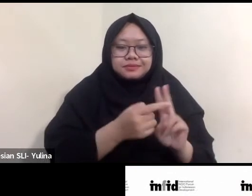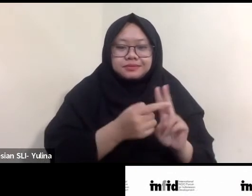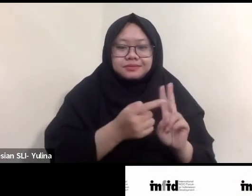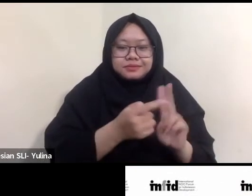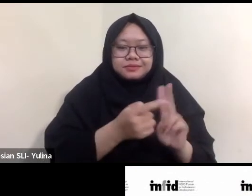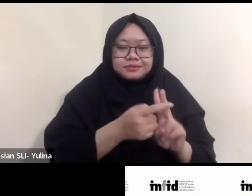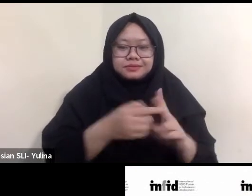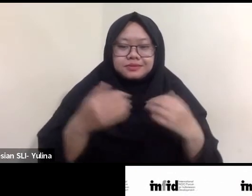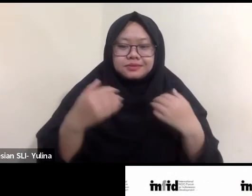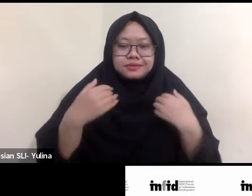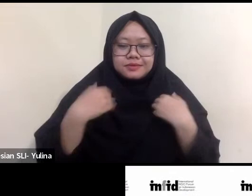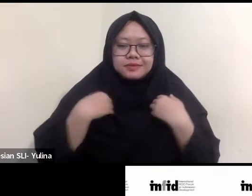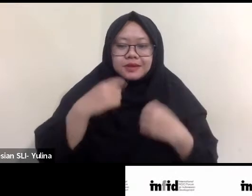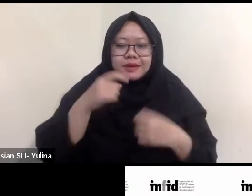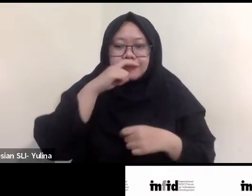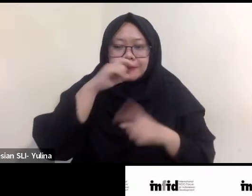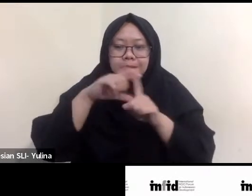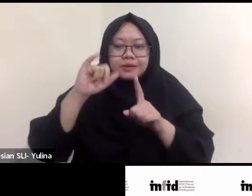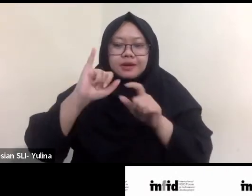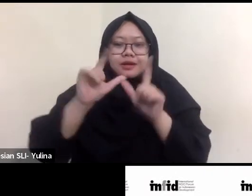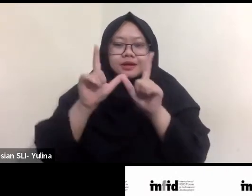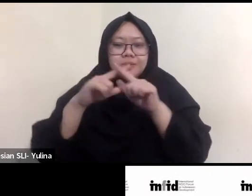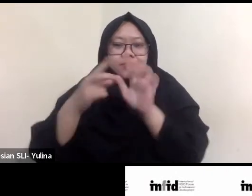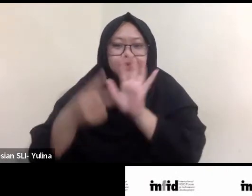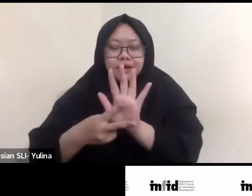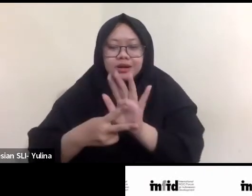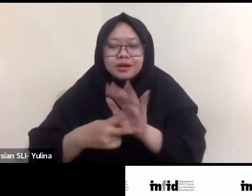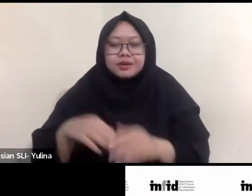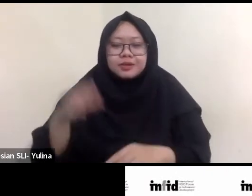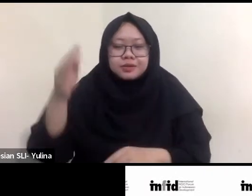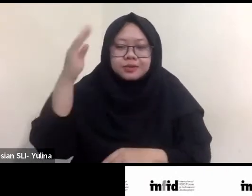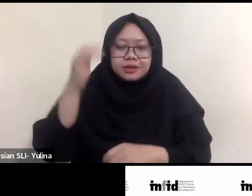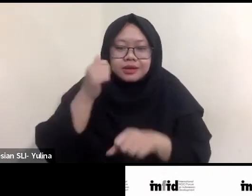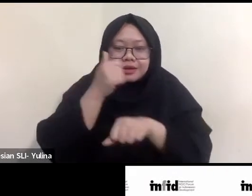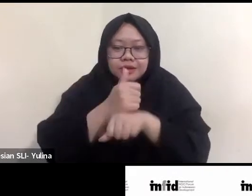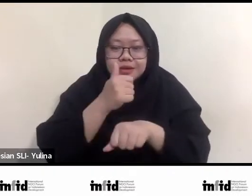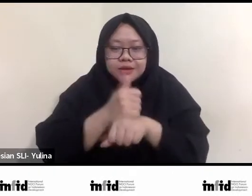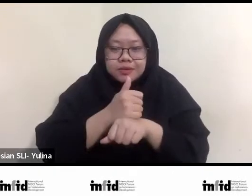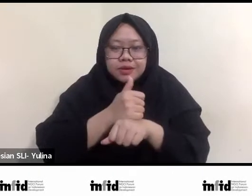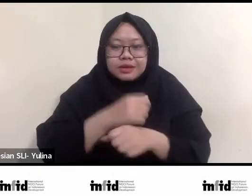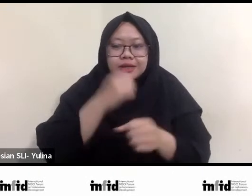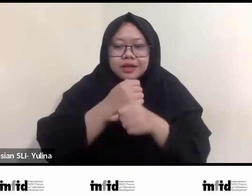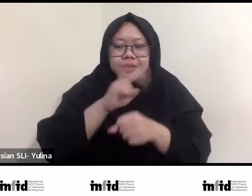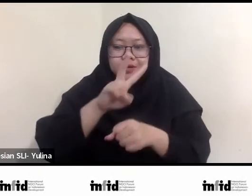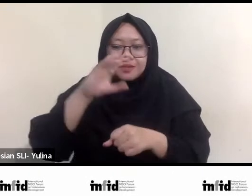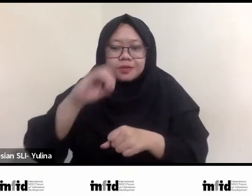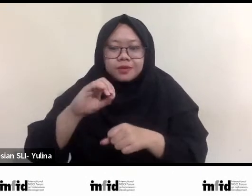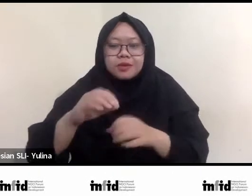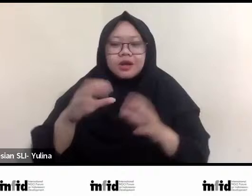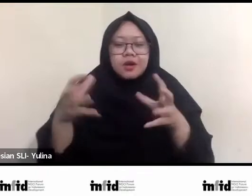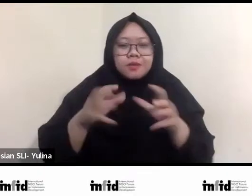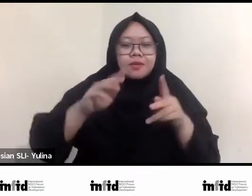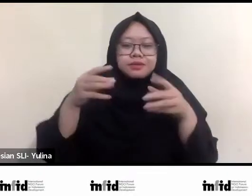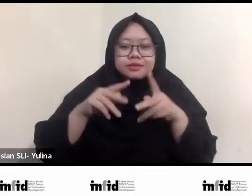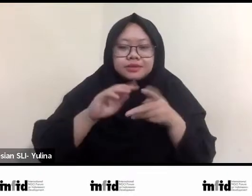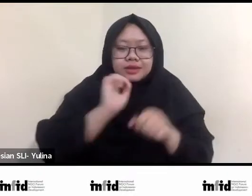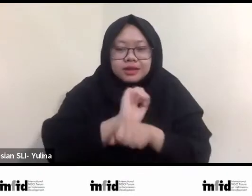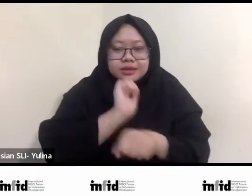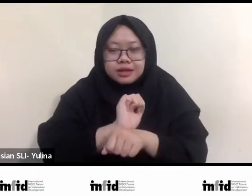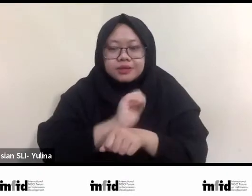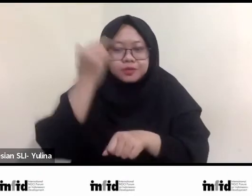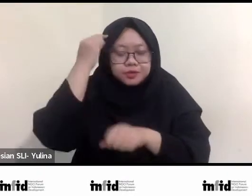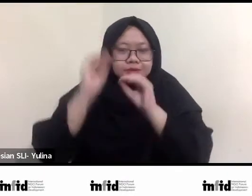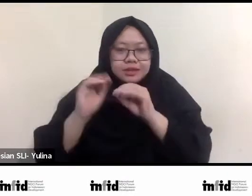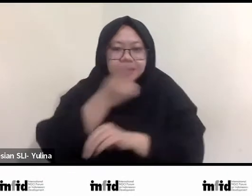the Chair of G20 Education Working Group and Director General of Teachers and Education Personnel for Ministry